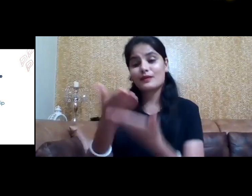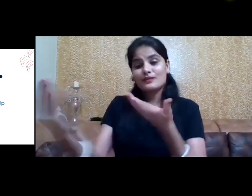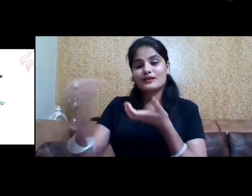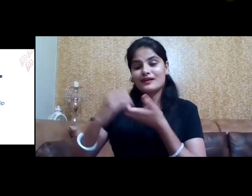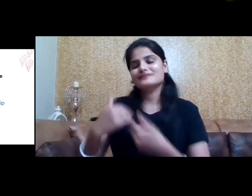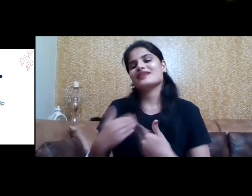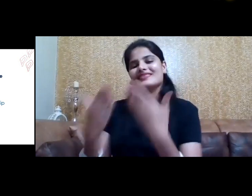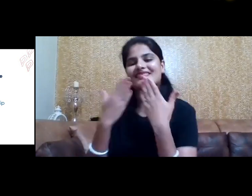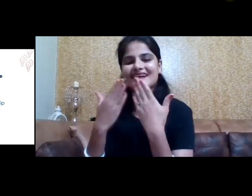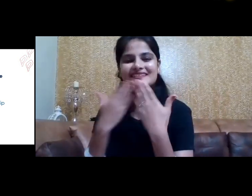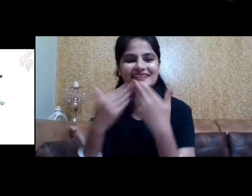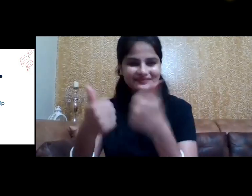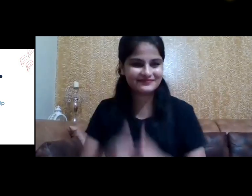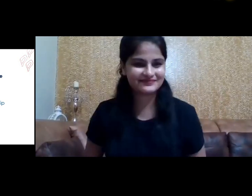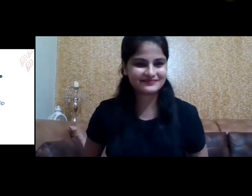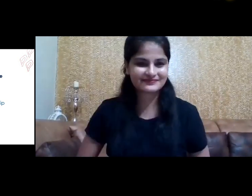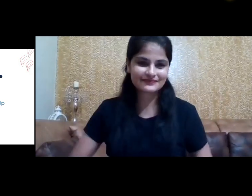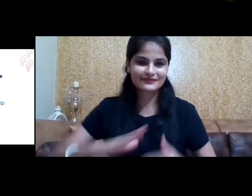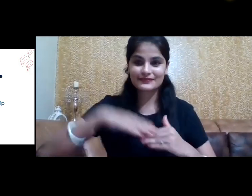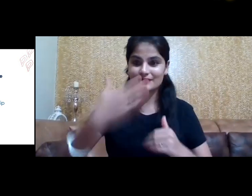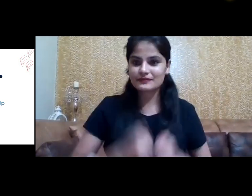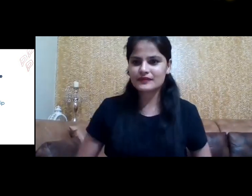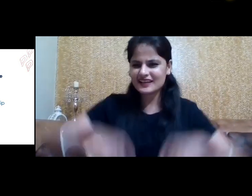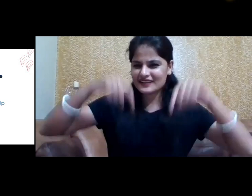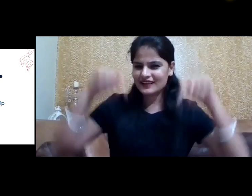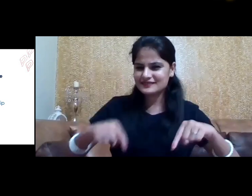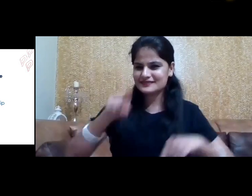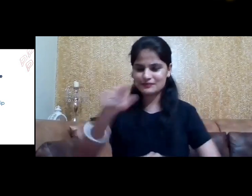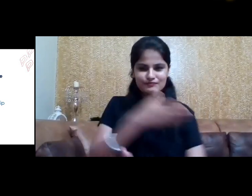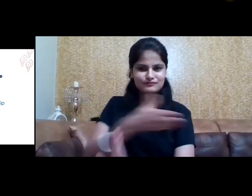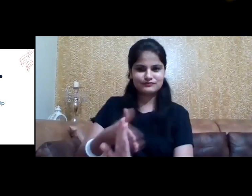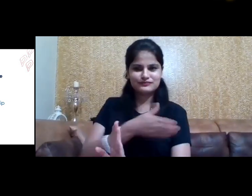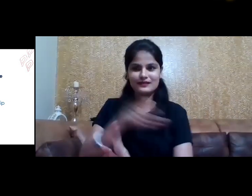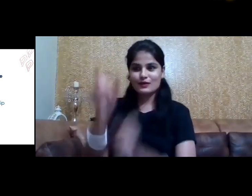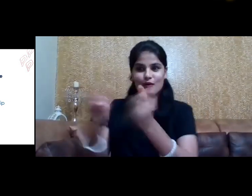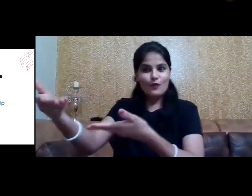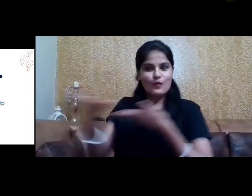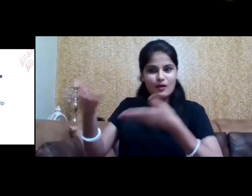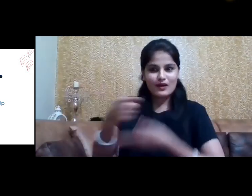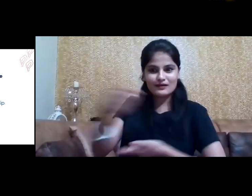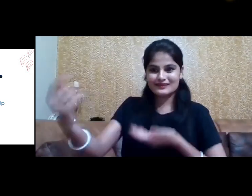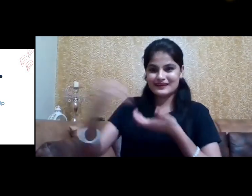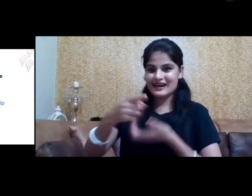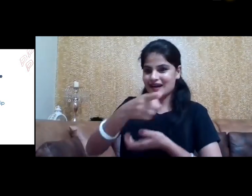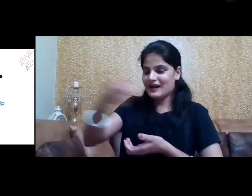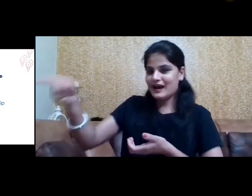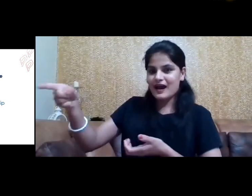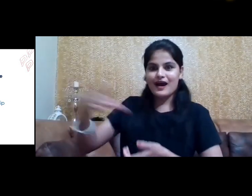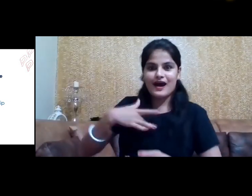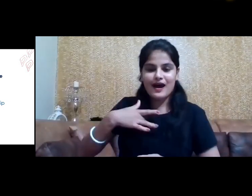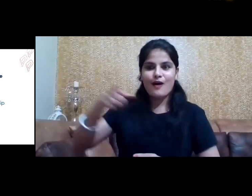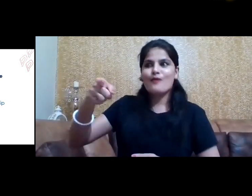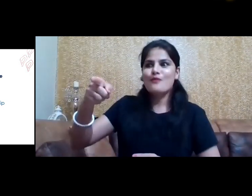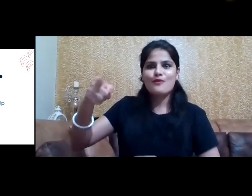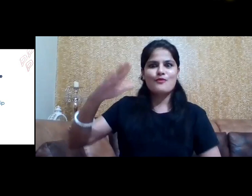community. So that is why we have partners. Thank you so much. So now you saw that we have